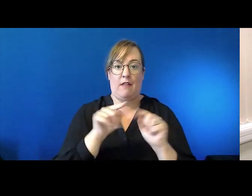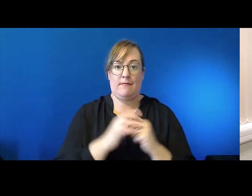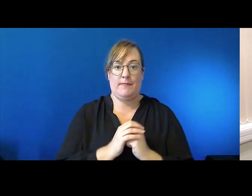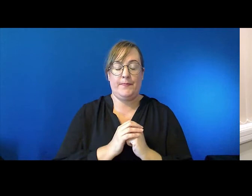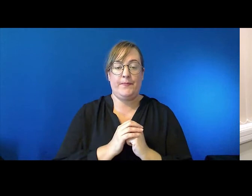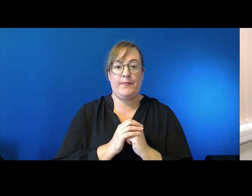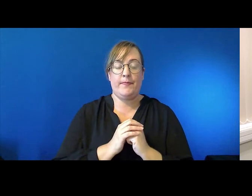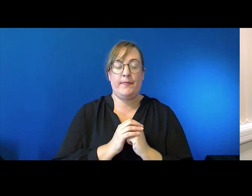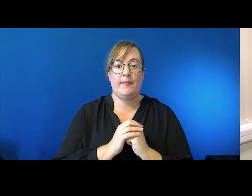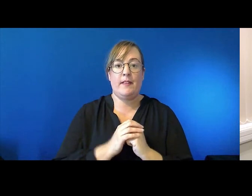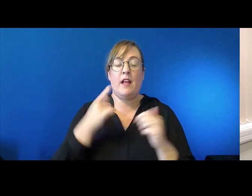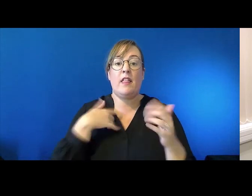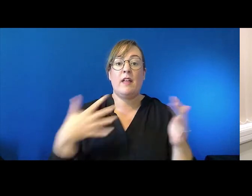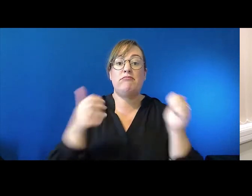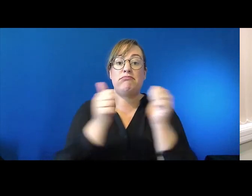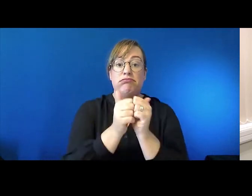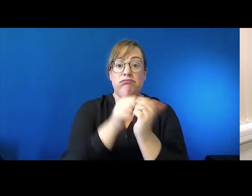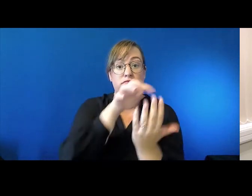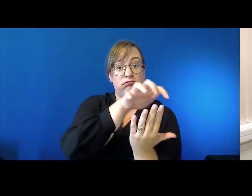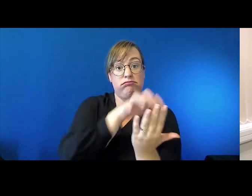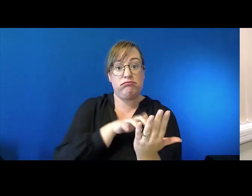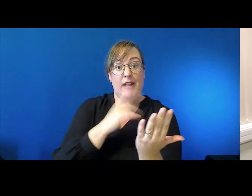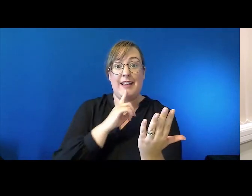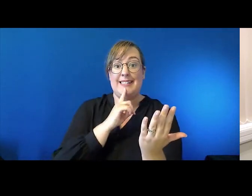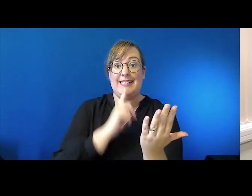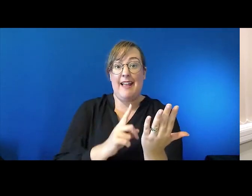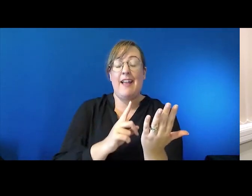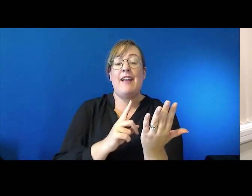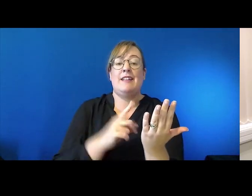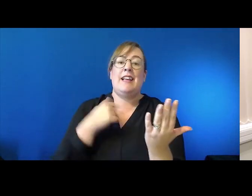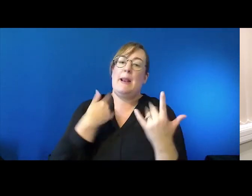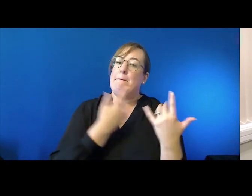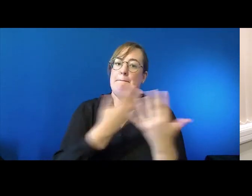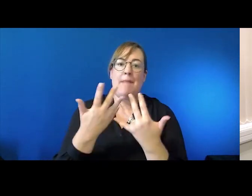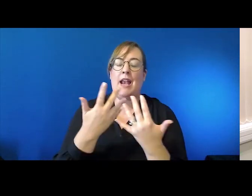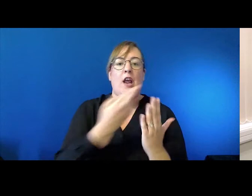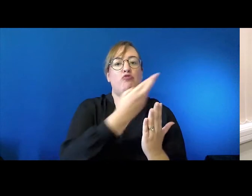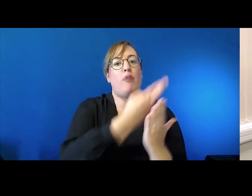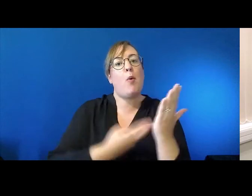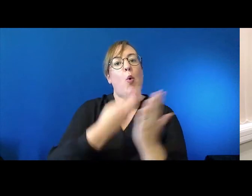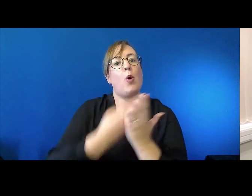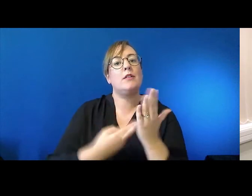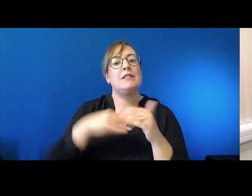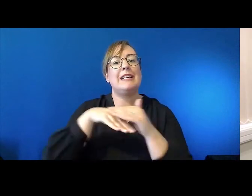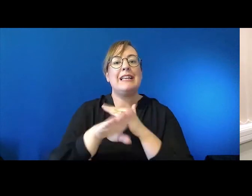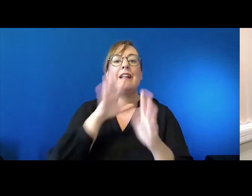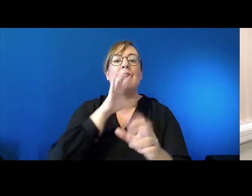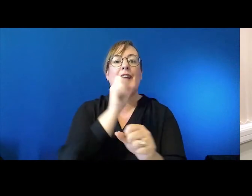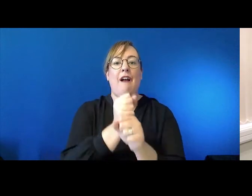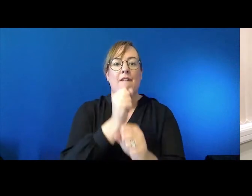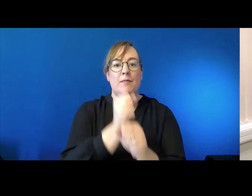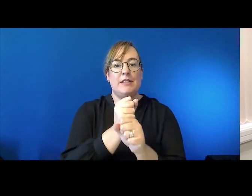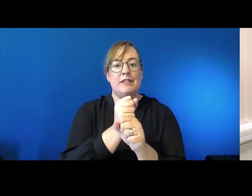The Waitangi Tribunal has said as much in a number of judicial reports, and I don't propose to